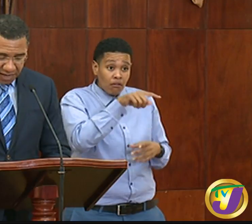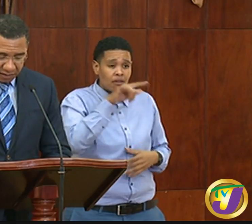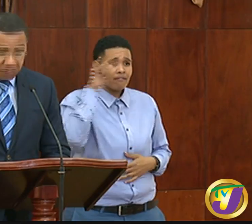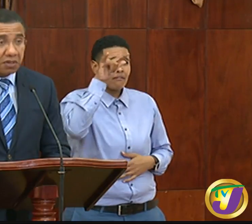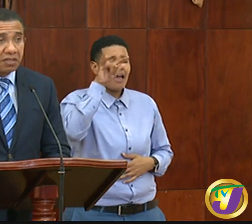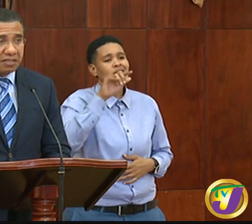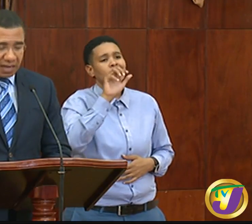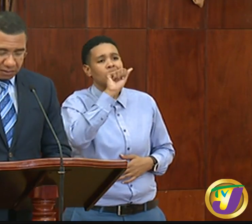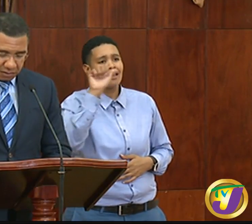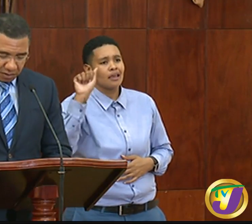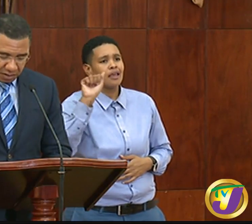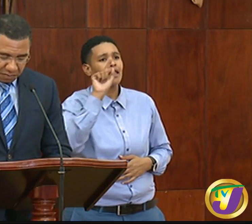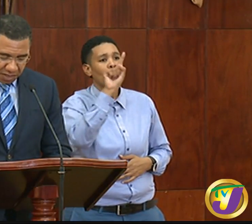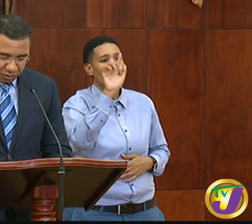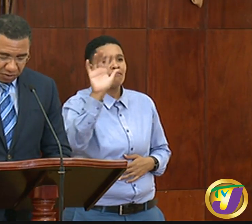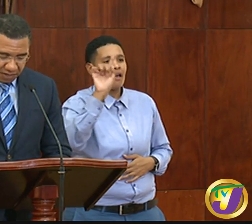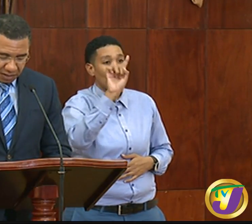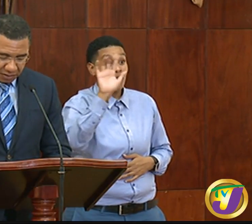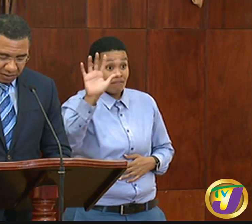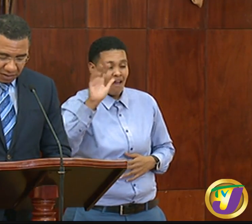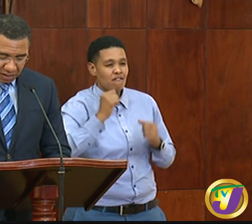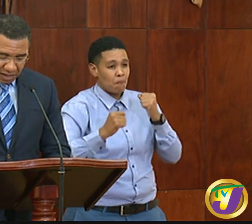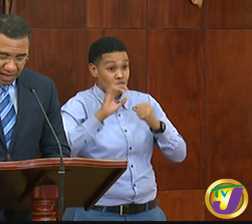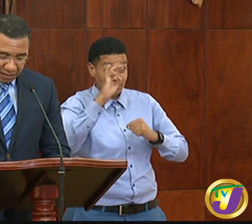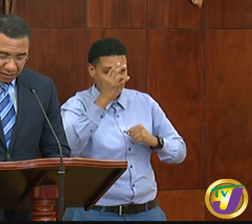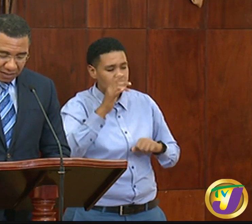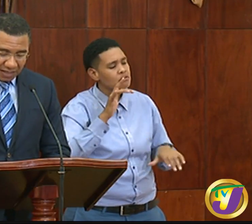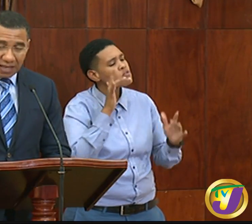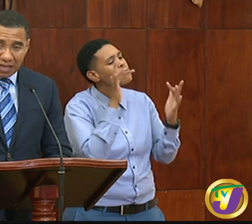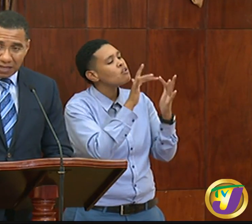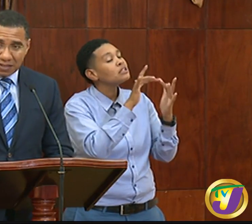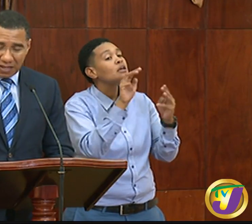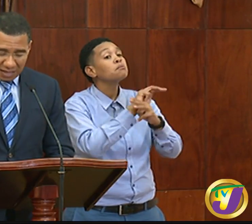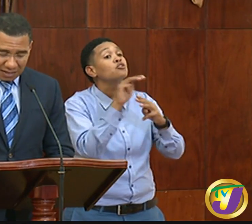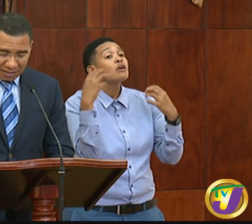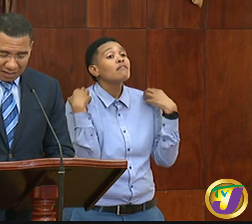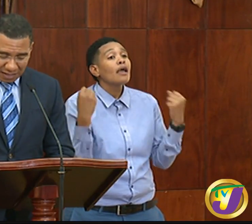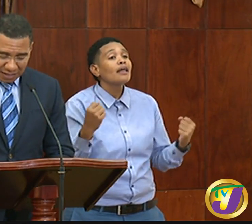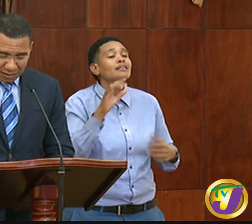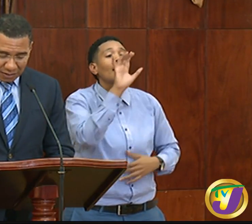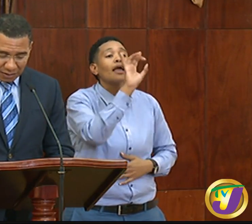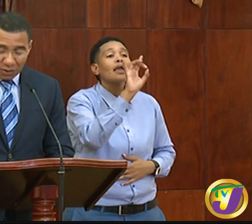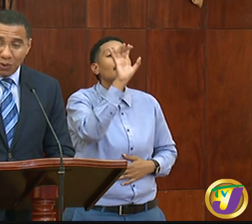that flight to contact the Ministry of Health at